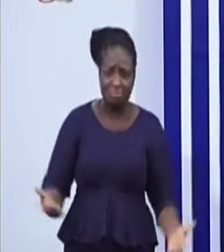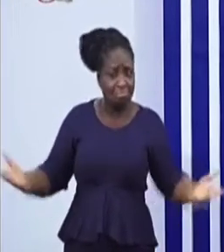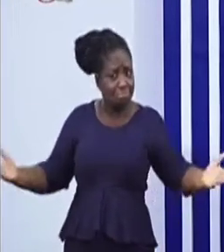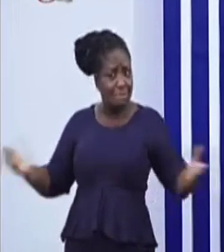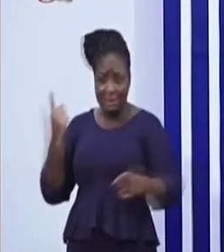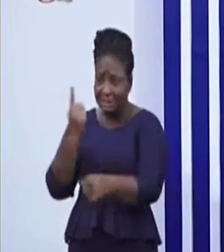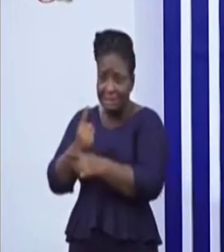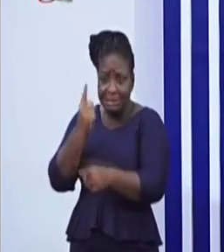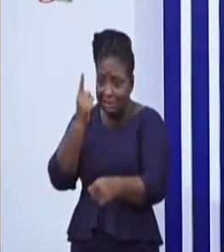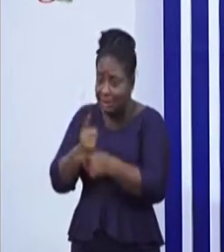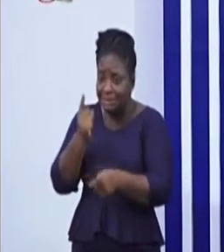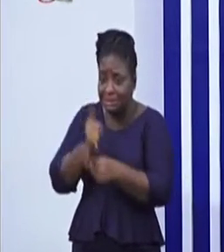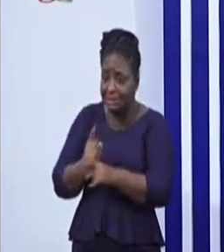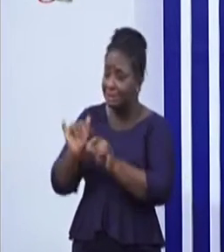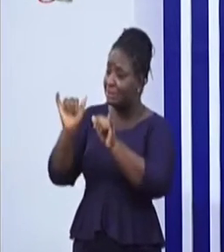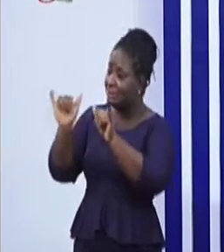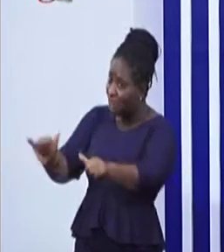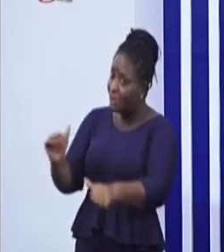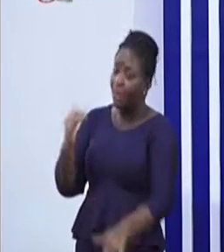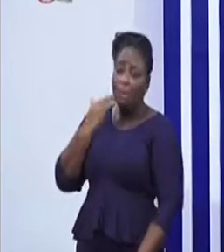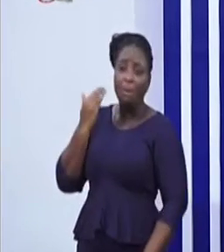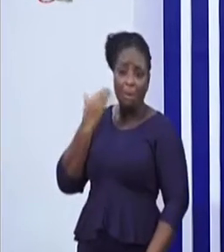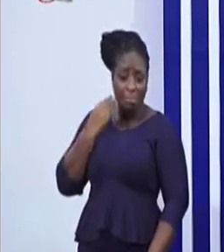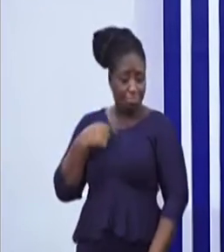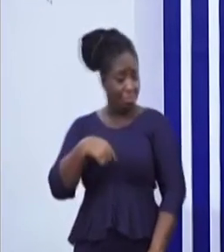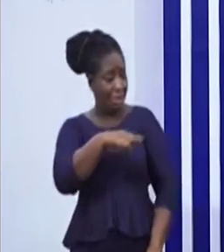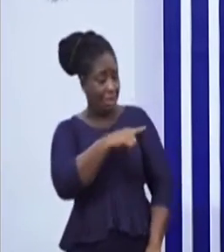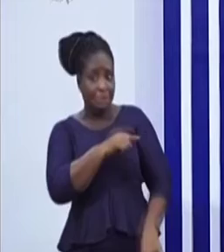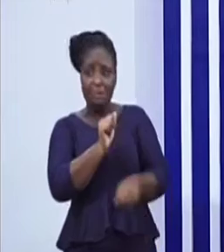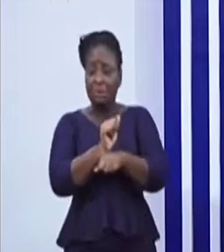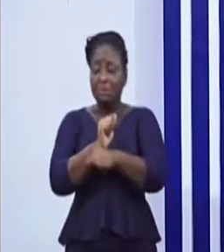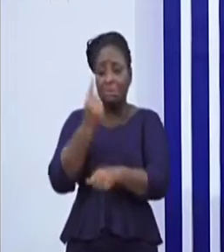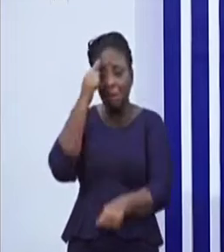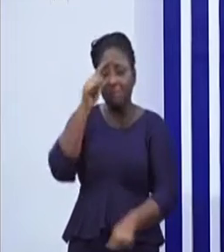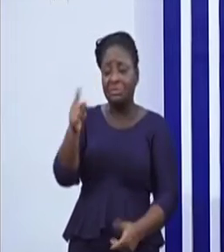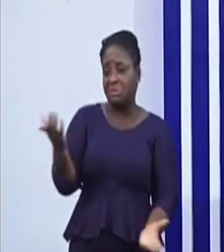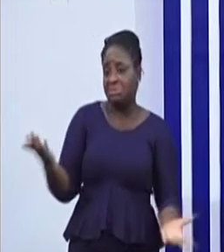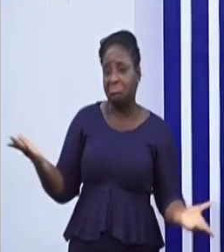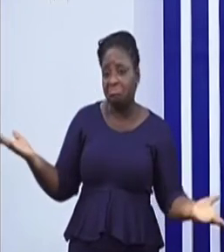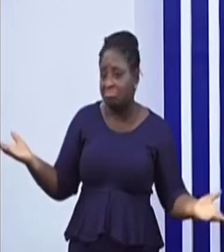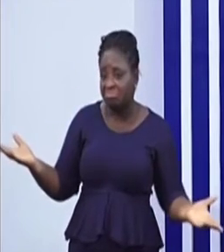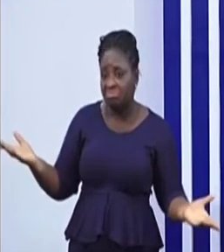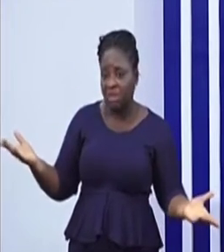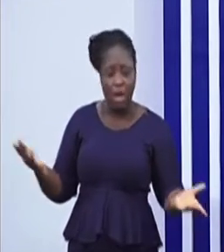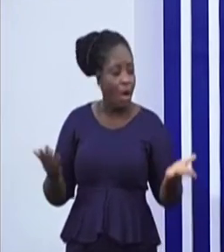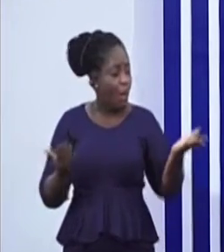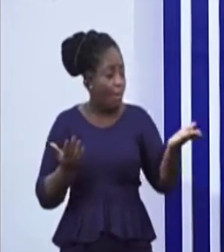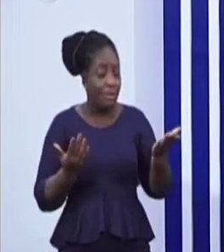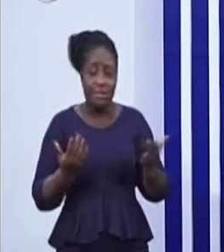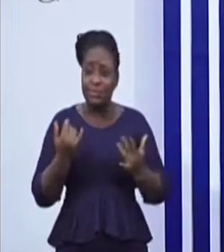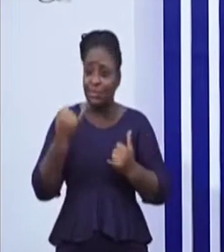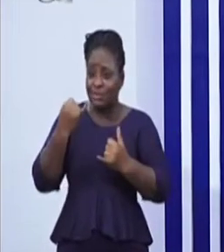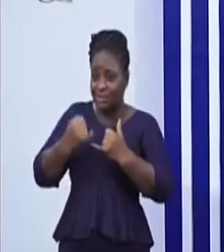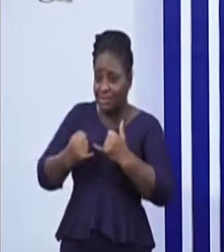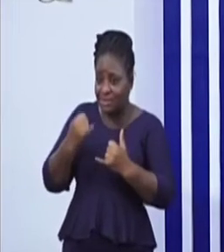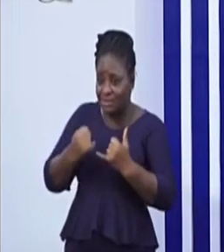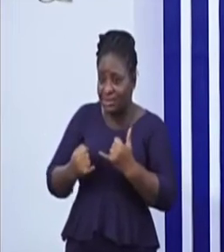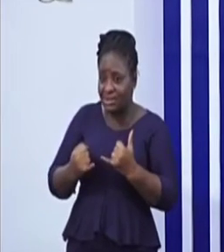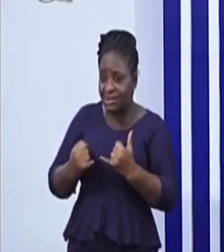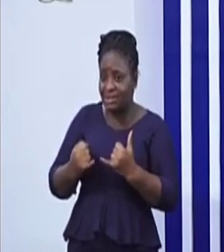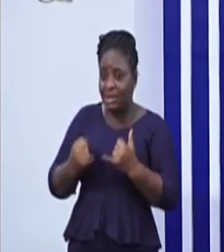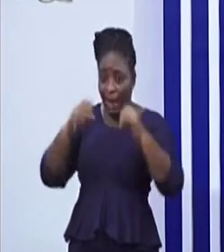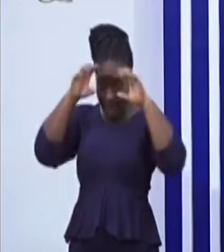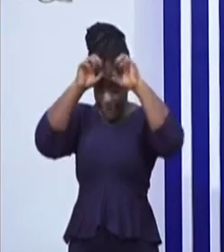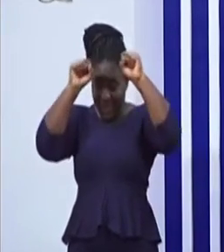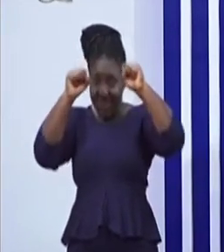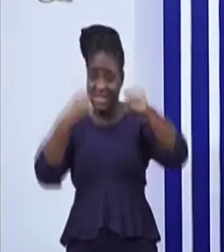for us while we stay at work for you. And with that, I'd want to end by just reiterating the President's own